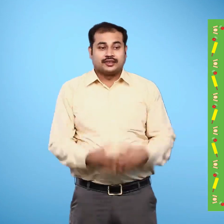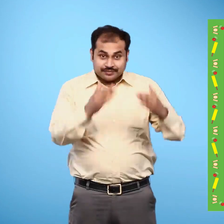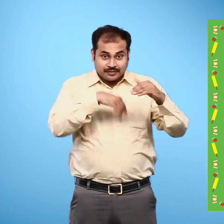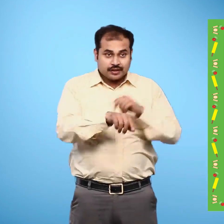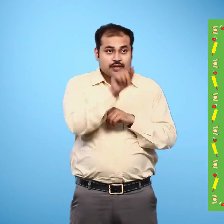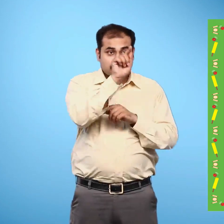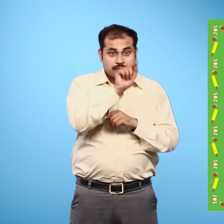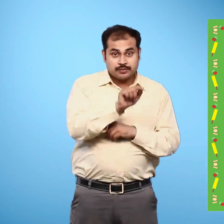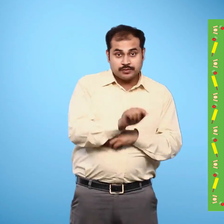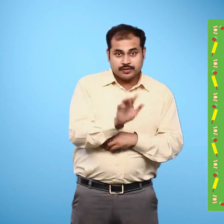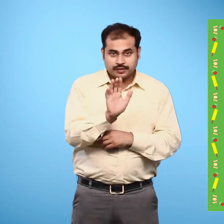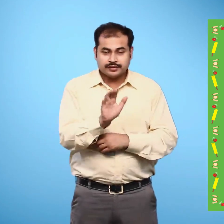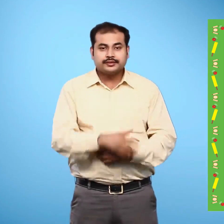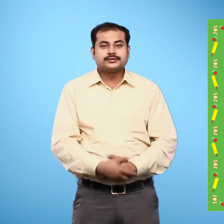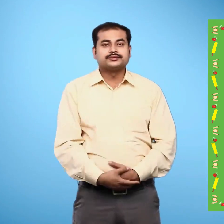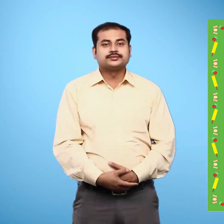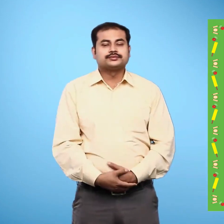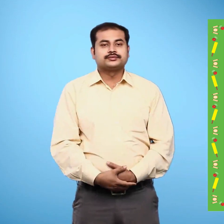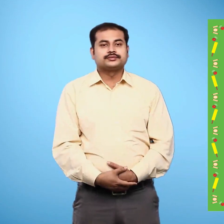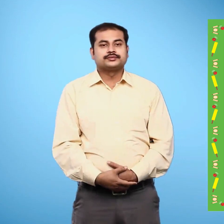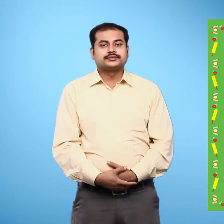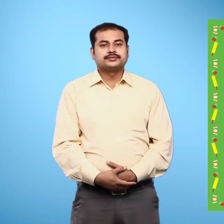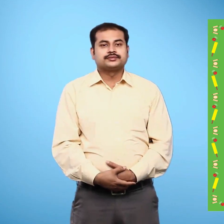After this, there are instructions on this page.